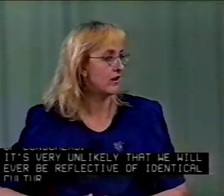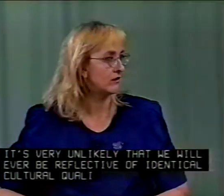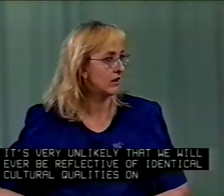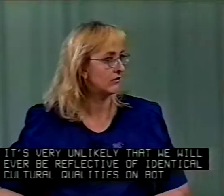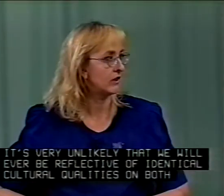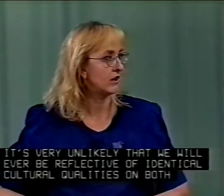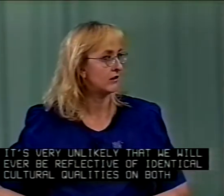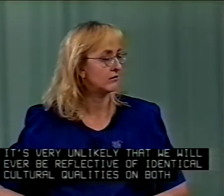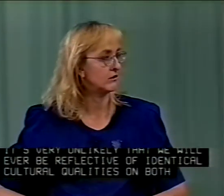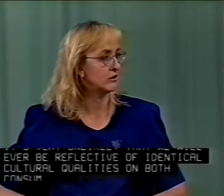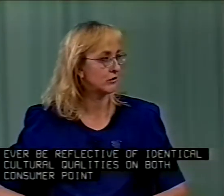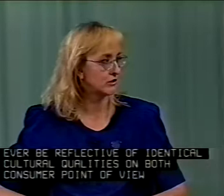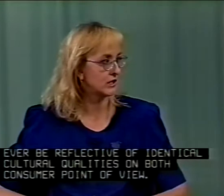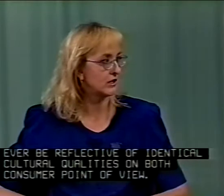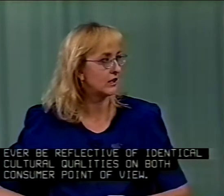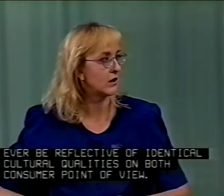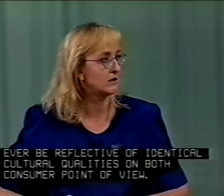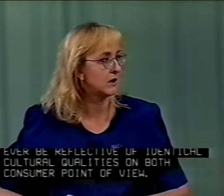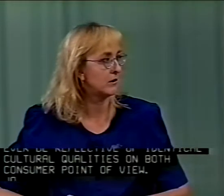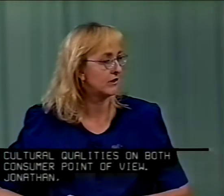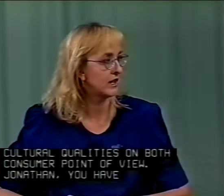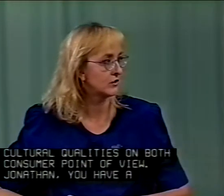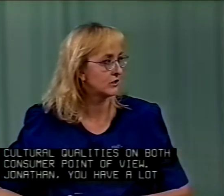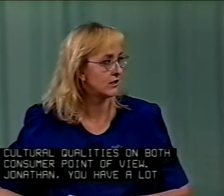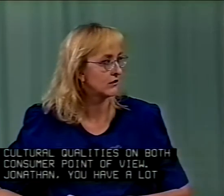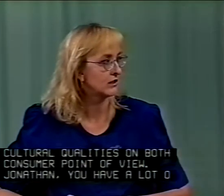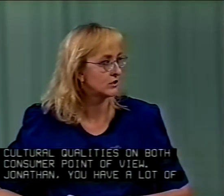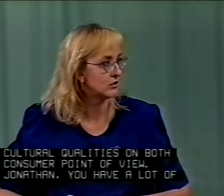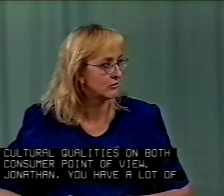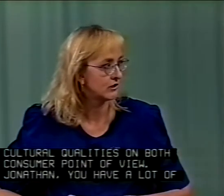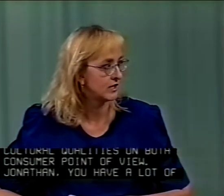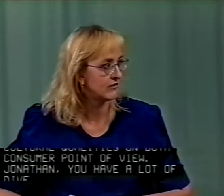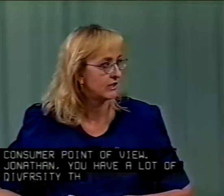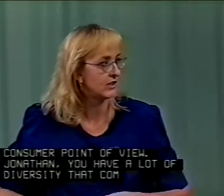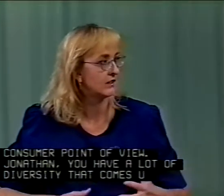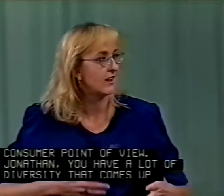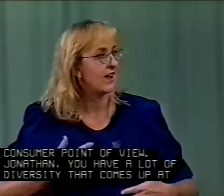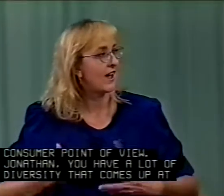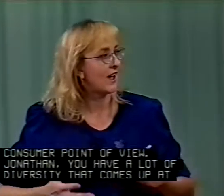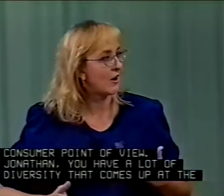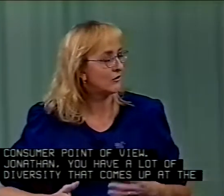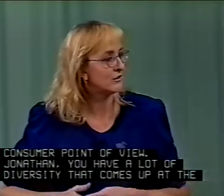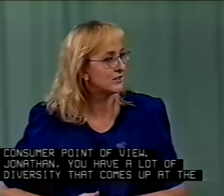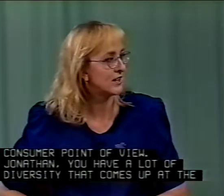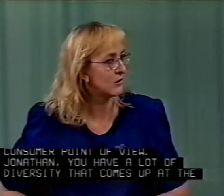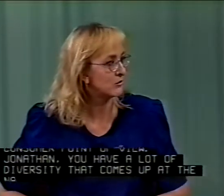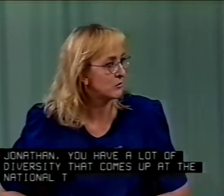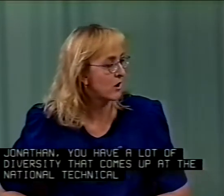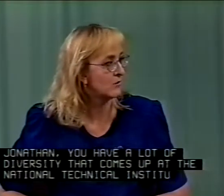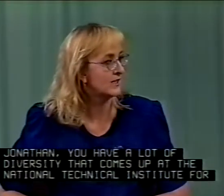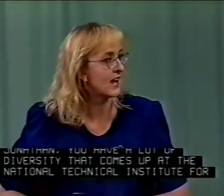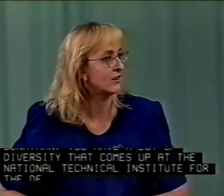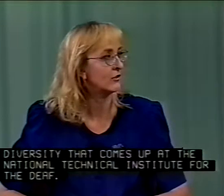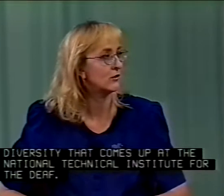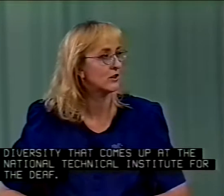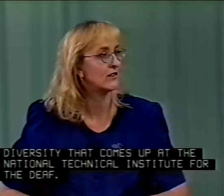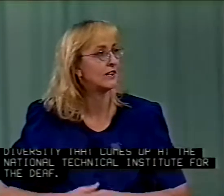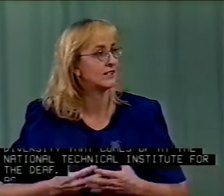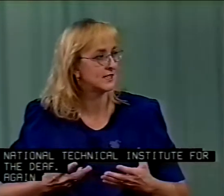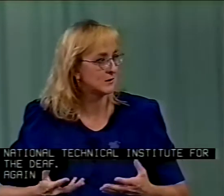lot of diversity that comes up at the National Technical Institute for the Deaf. Again, how does those departments handle those kind of, like, it's